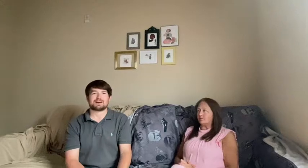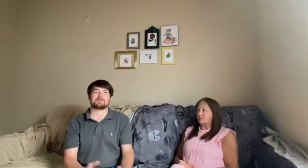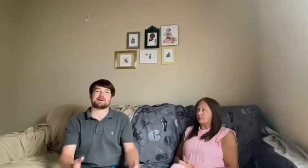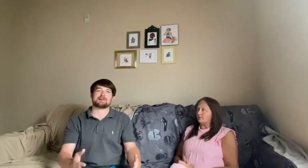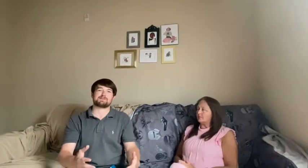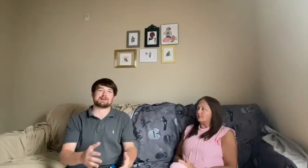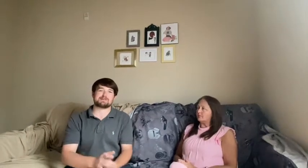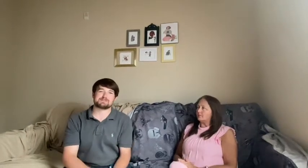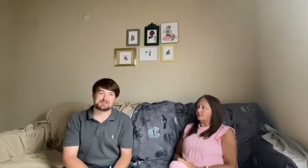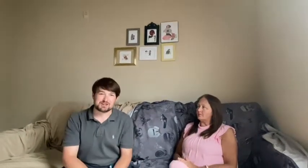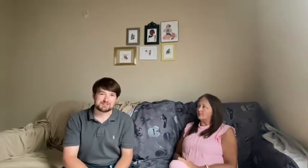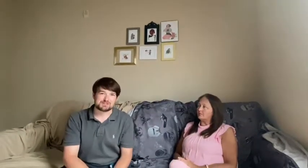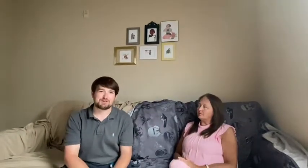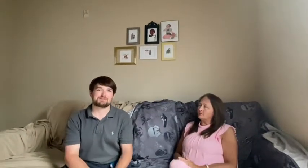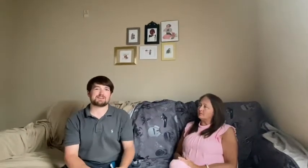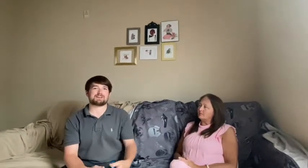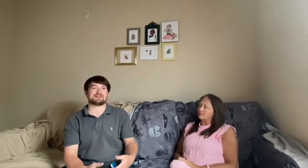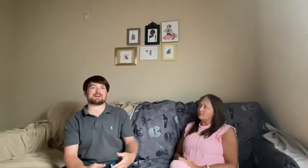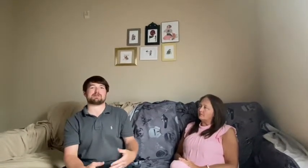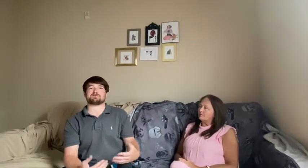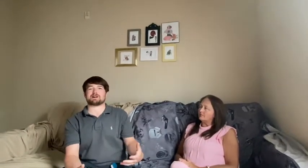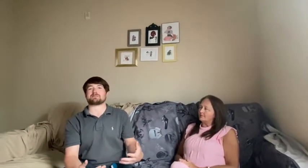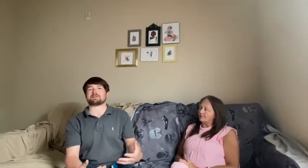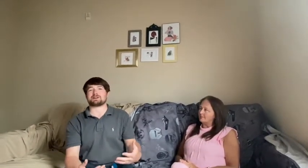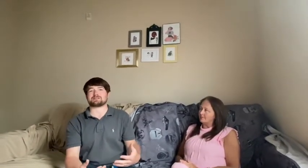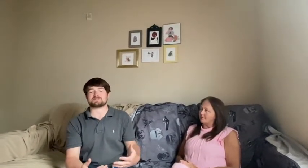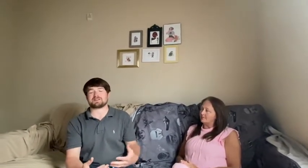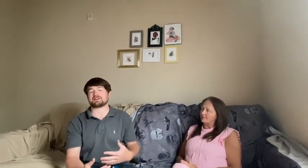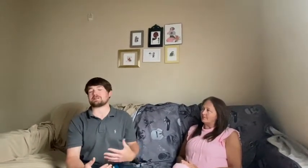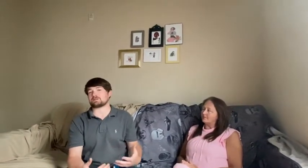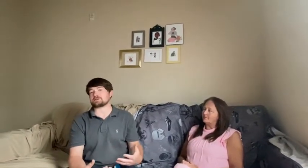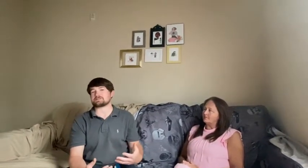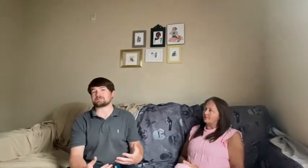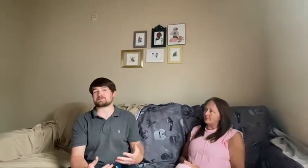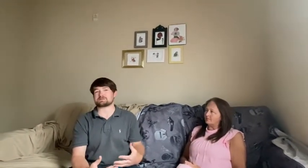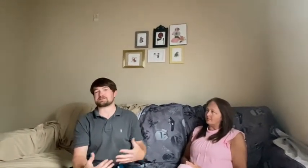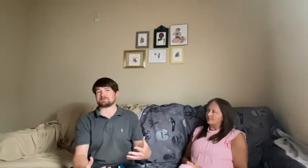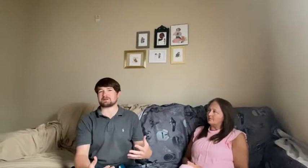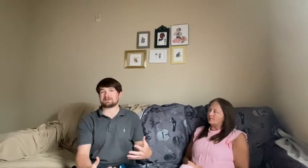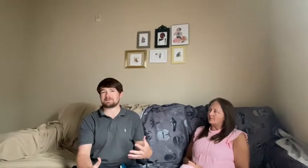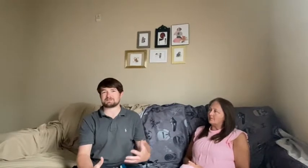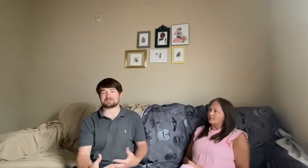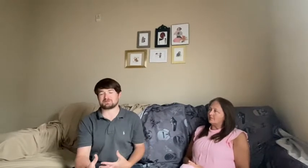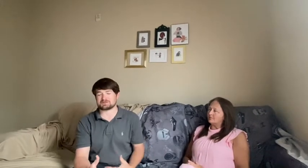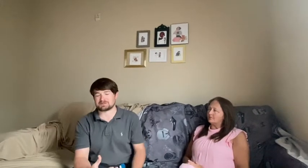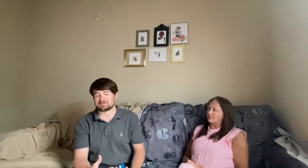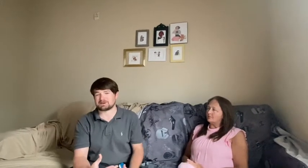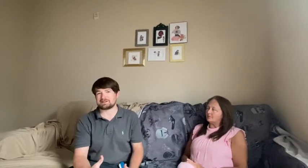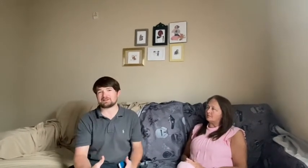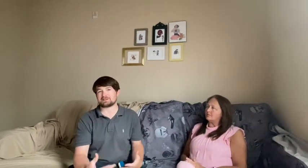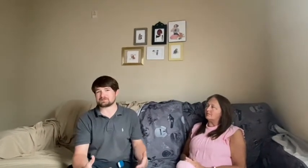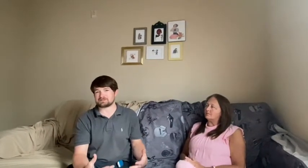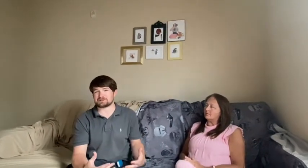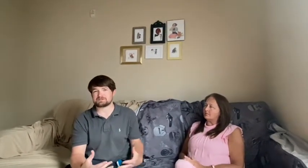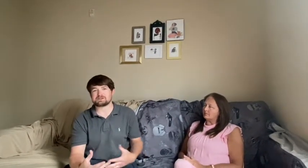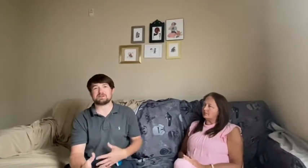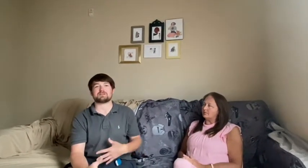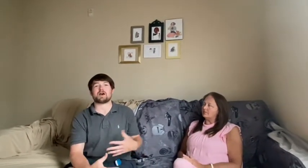Hi everybody, my name is Josh Jones and I've been invited by the Harrison County Library System, specifically the children's librarian, Kelsey Jones, to